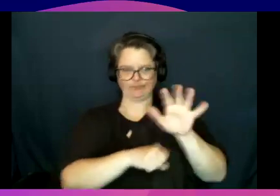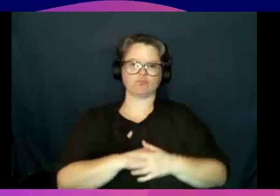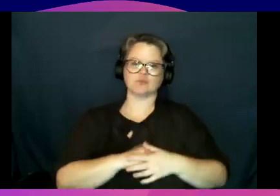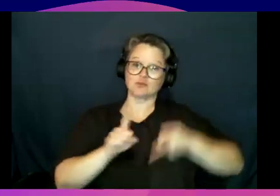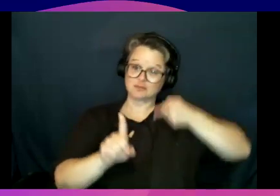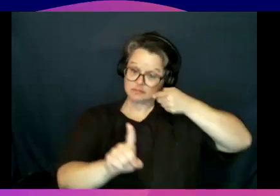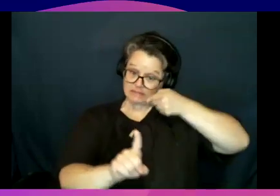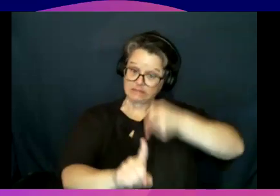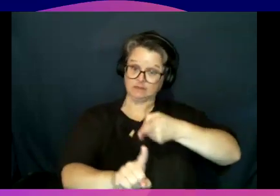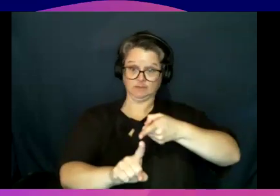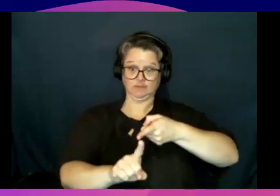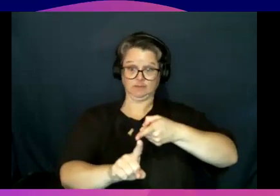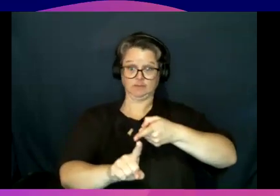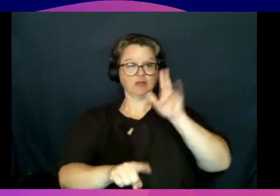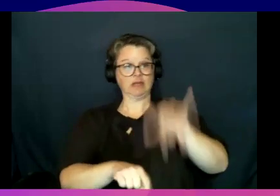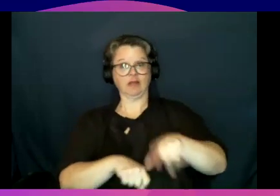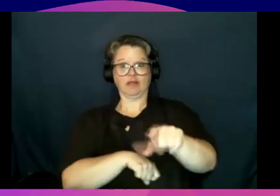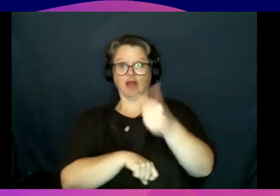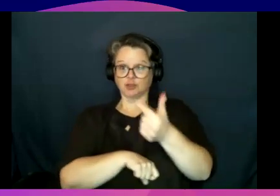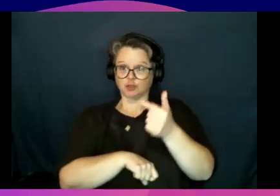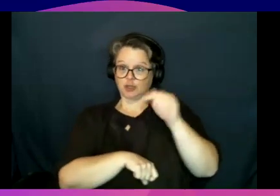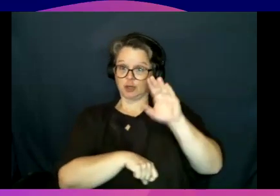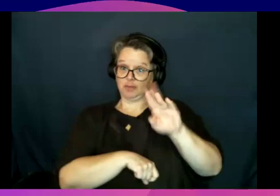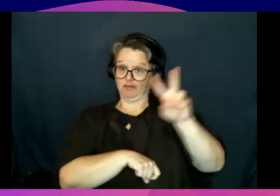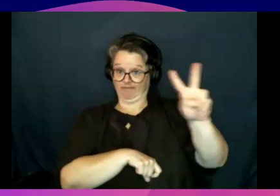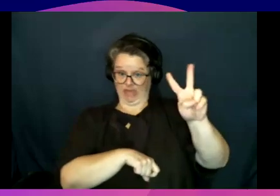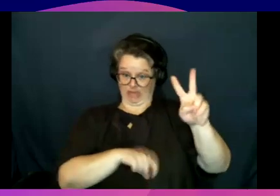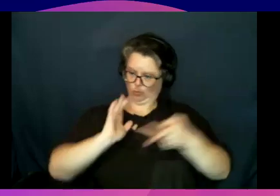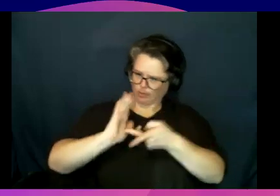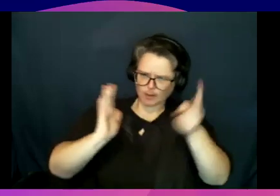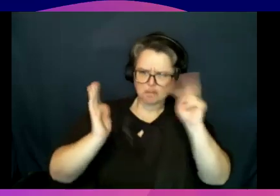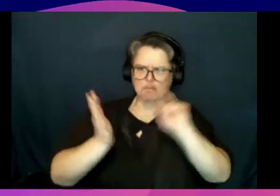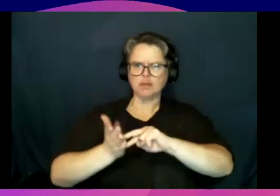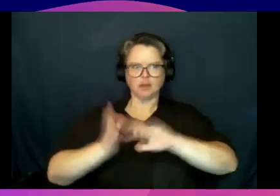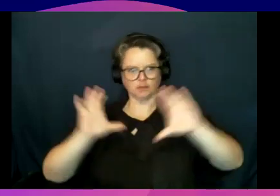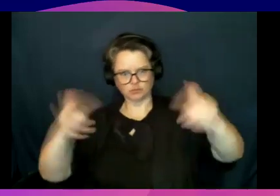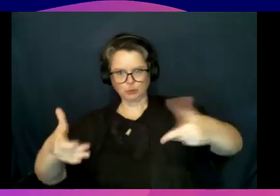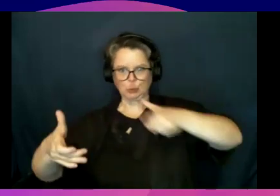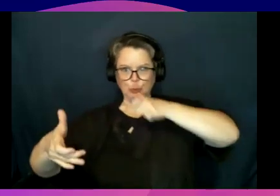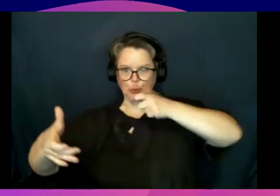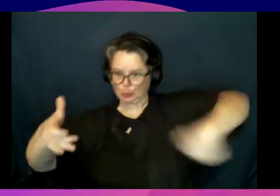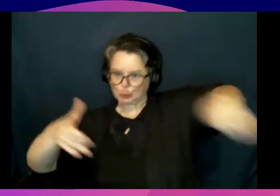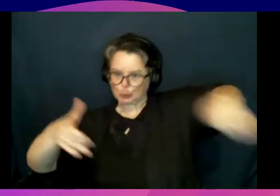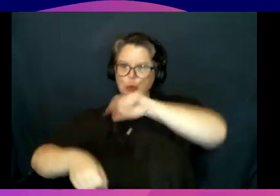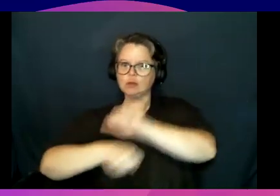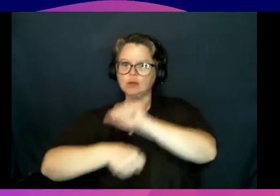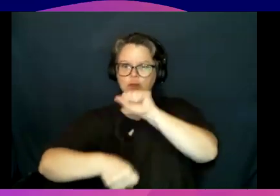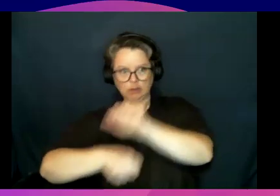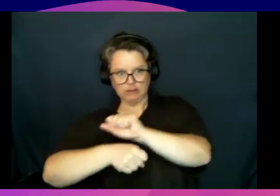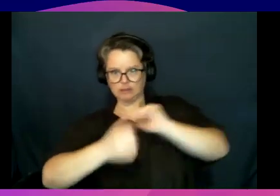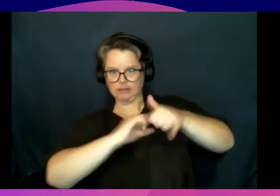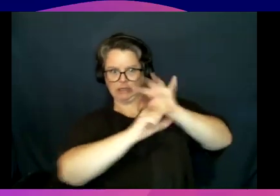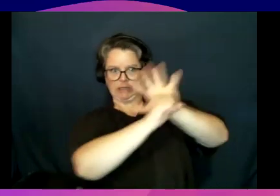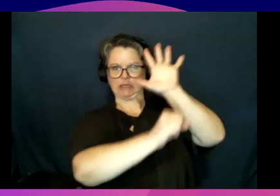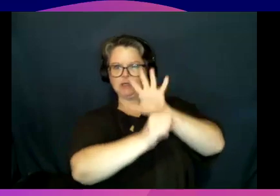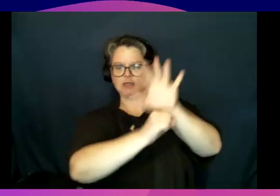and understanding of the GBV workforce and its needs. And we're doing that by creating a visual model that can be used as